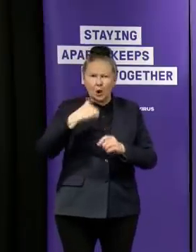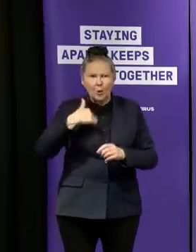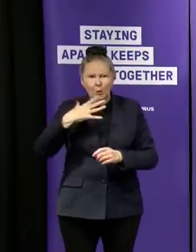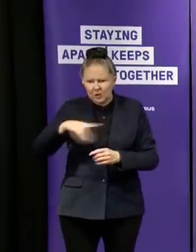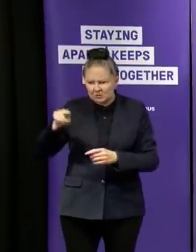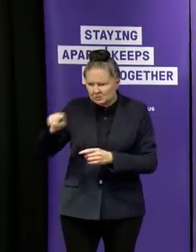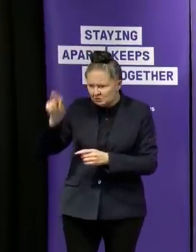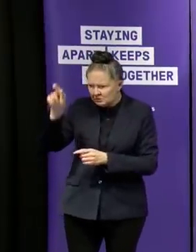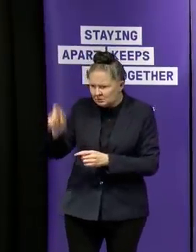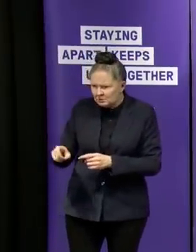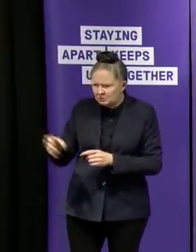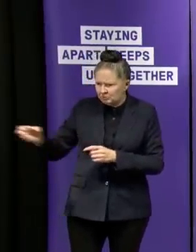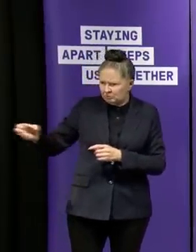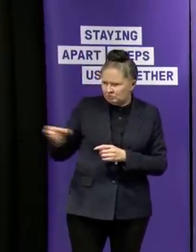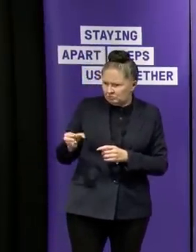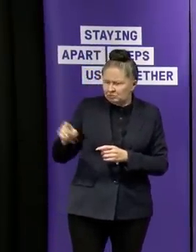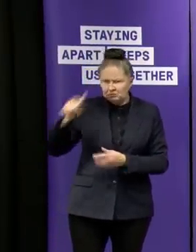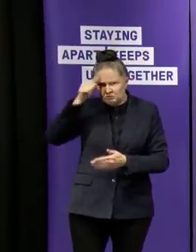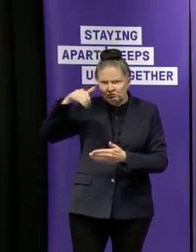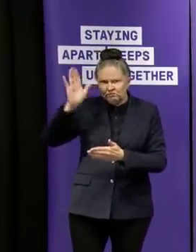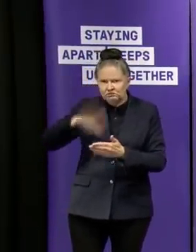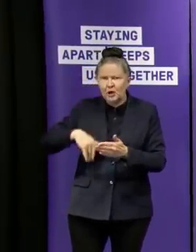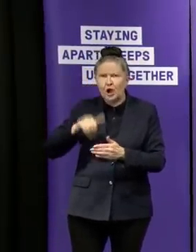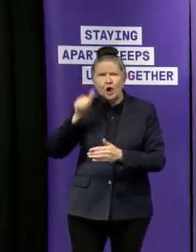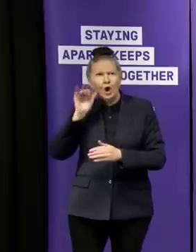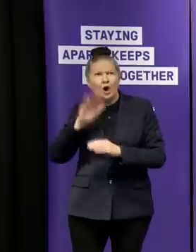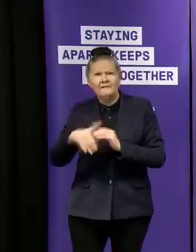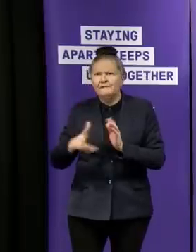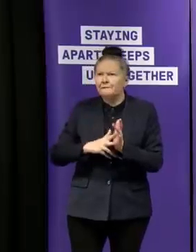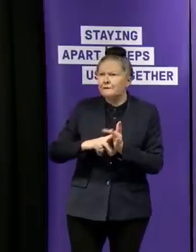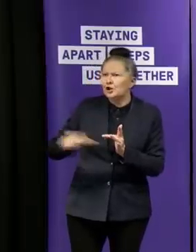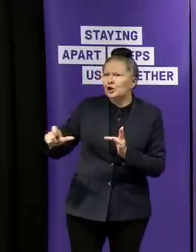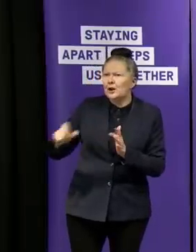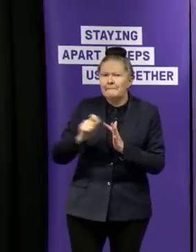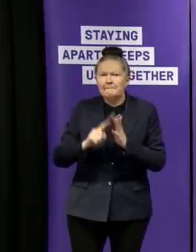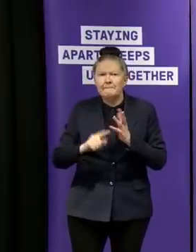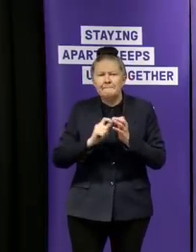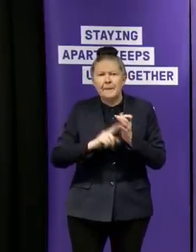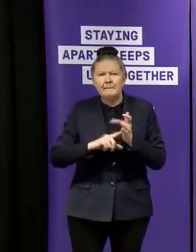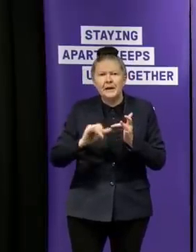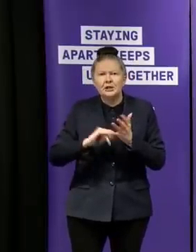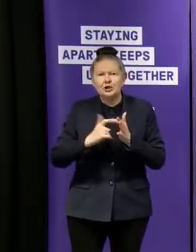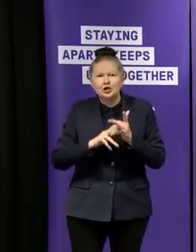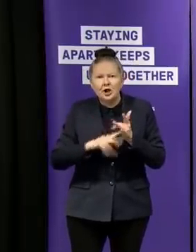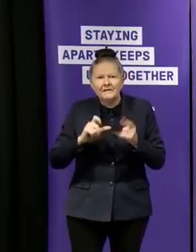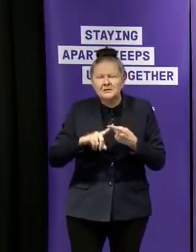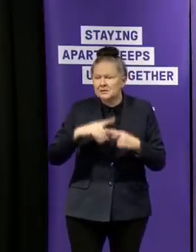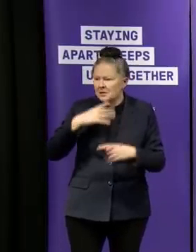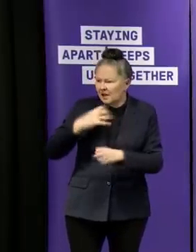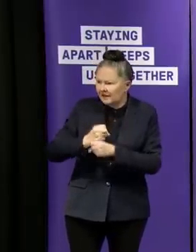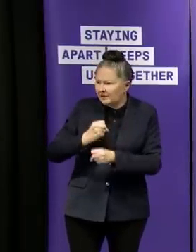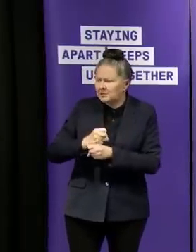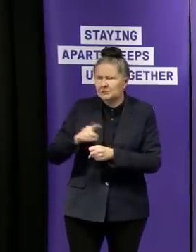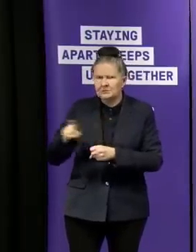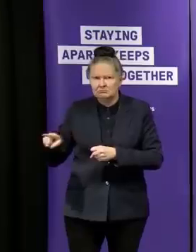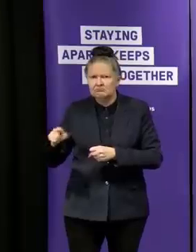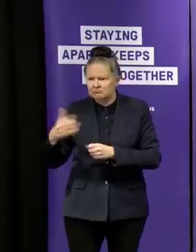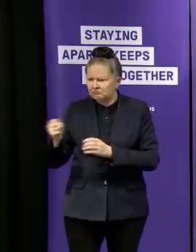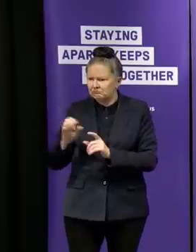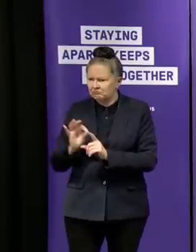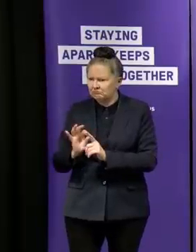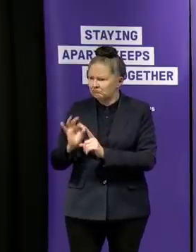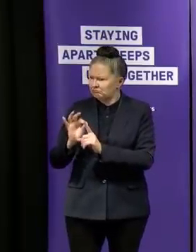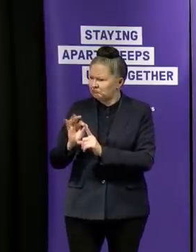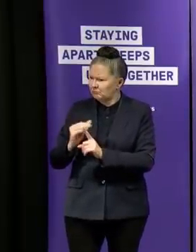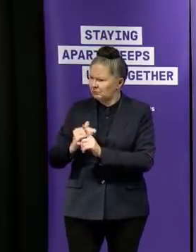got the qualifications and the experience. Jeremy's an outstanding Victorian. He's worked very hard in lots of different roles. He's made his way up through the